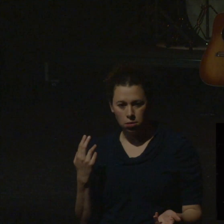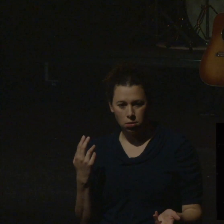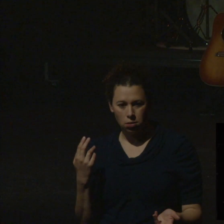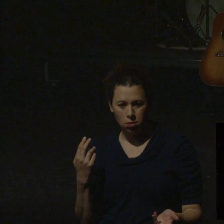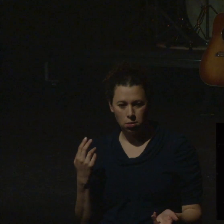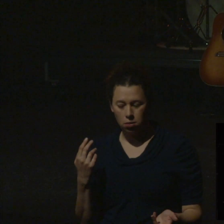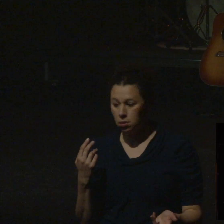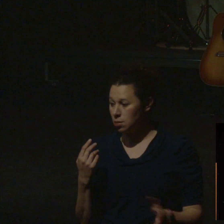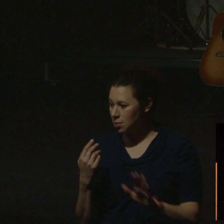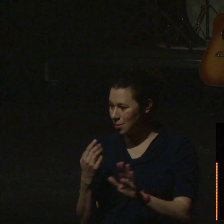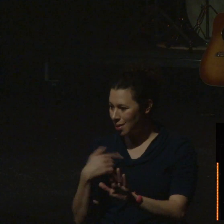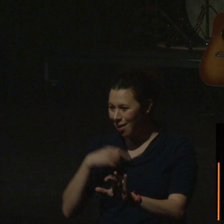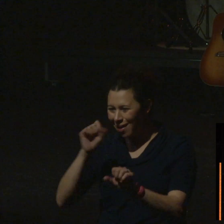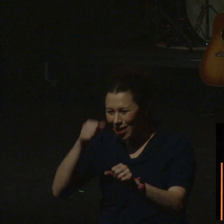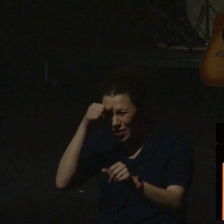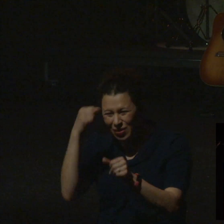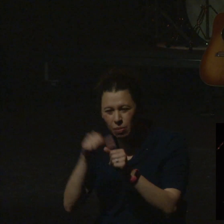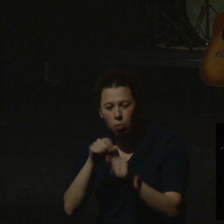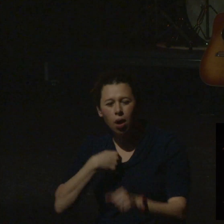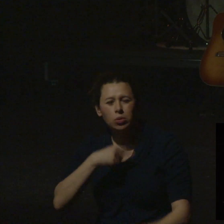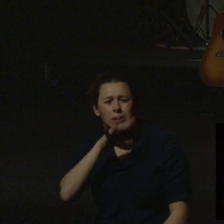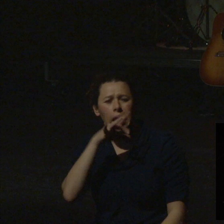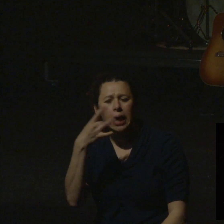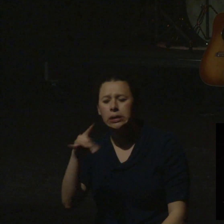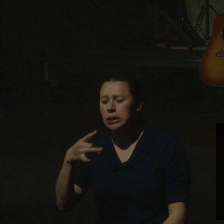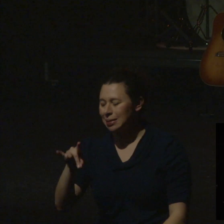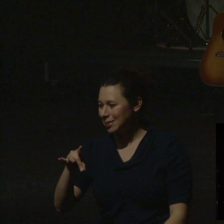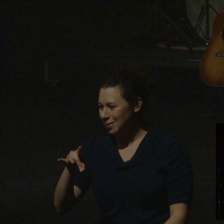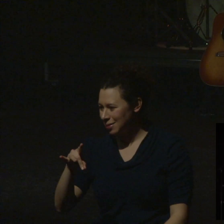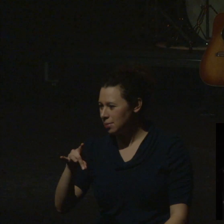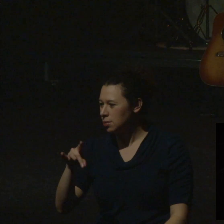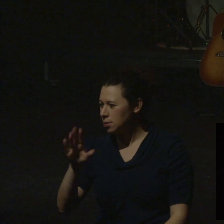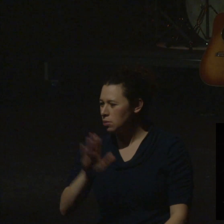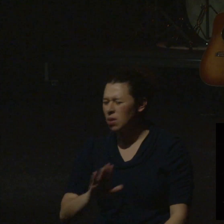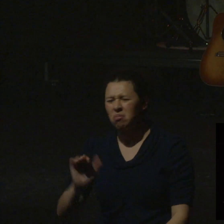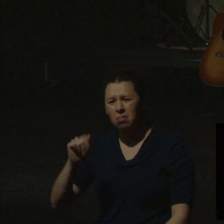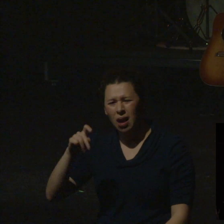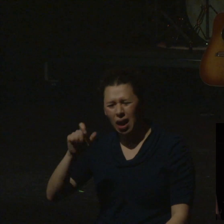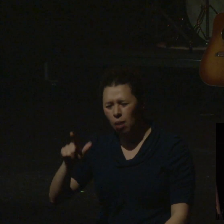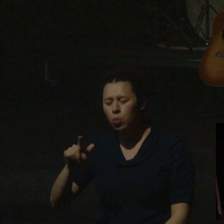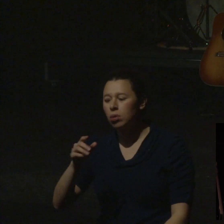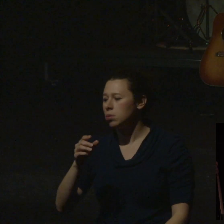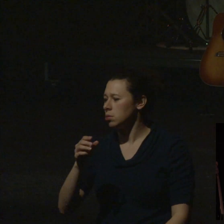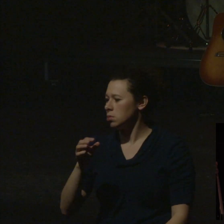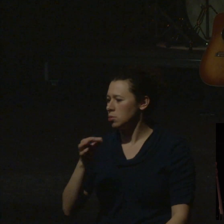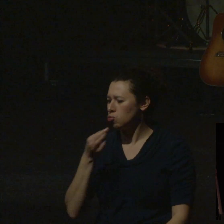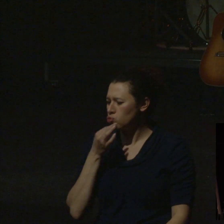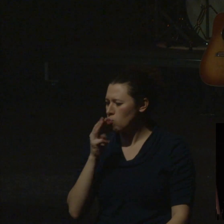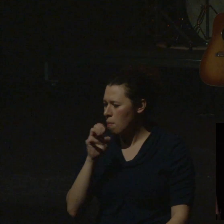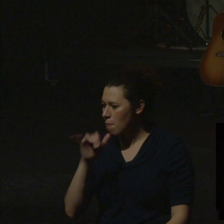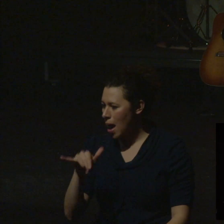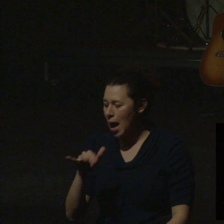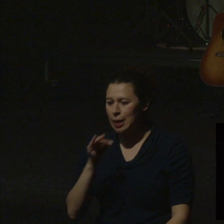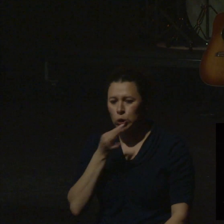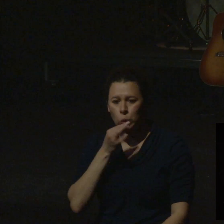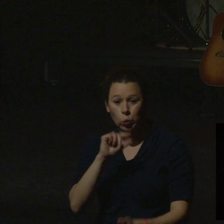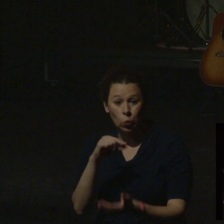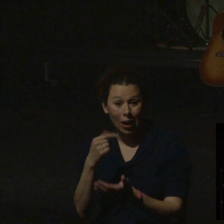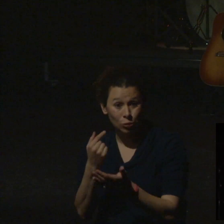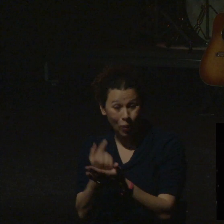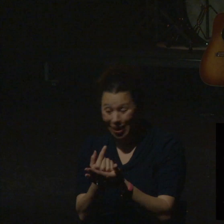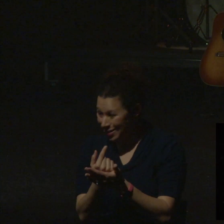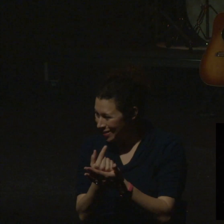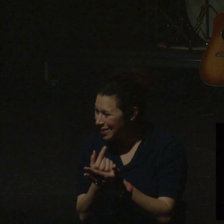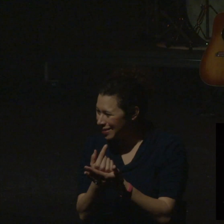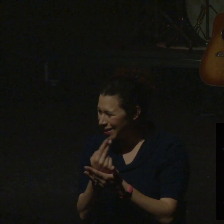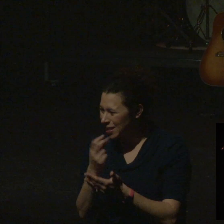I can remember being 18 right around this time of season, April going into May. Graduation is around the corner. And I'm sitting there